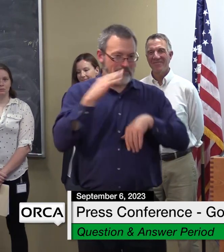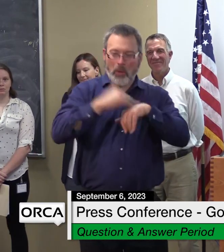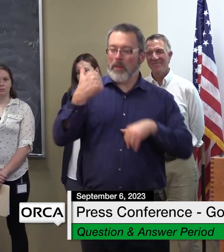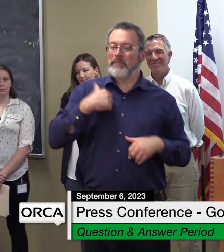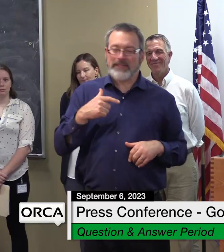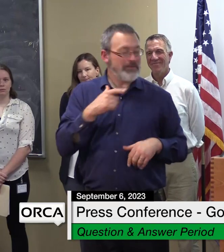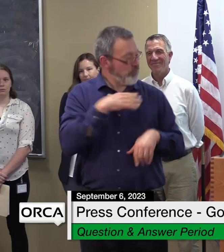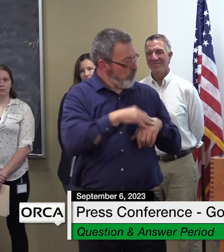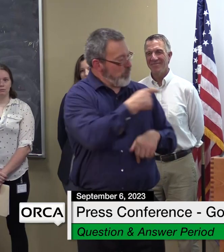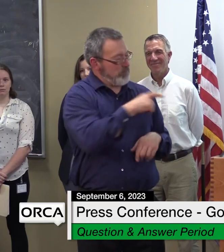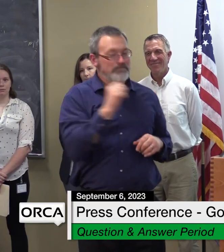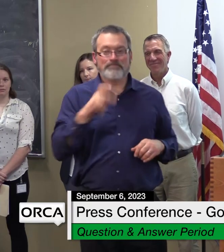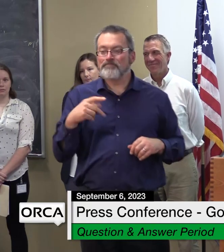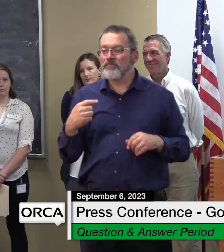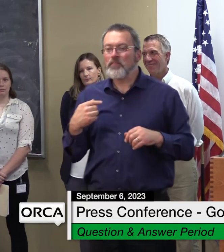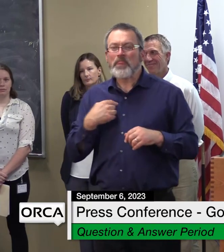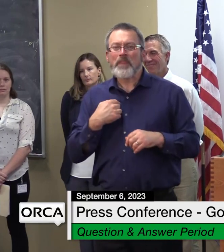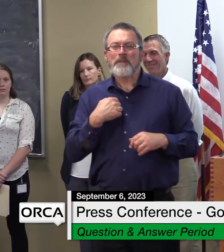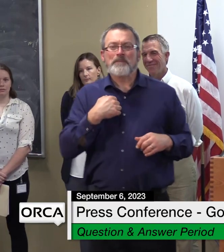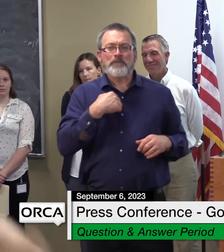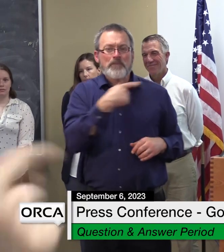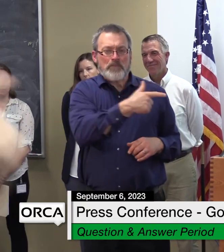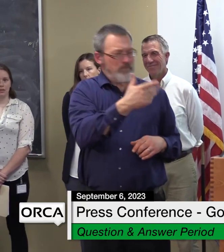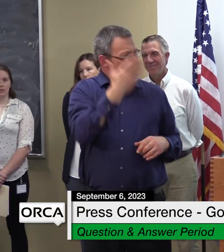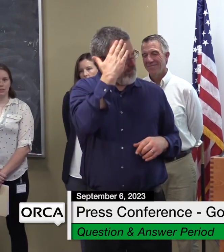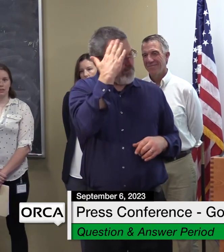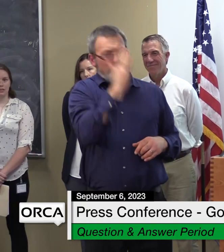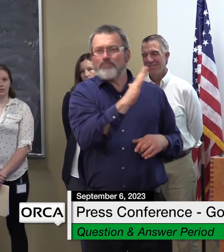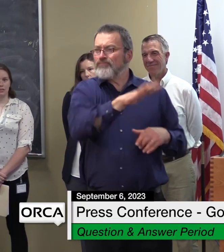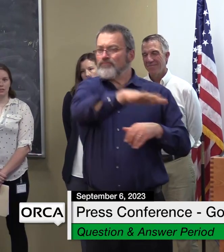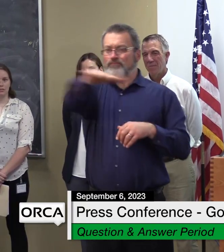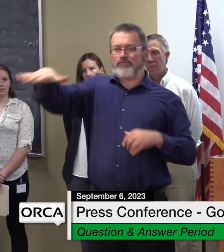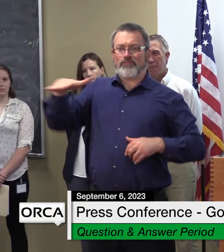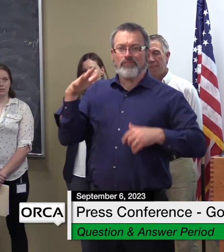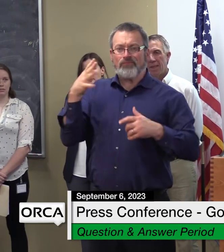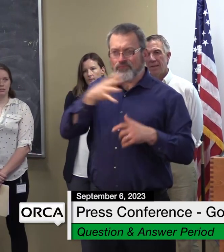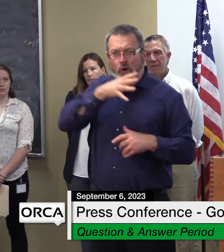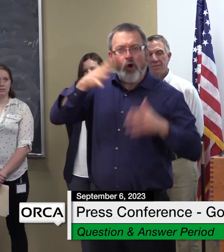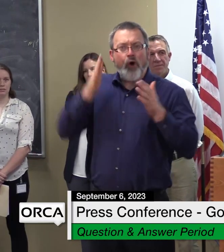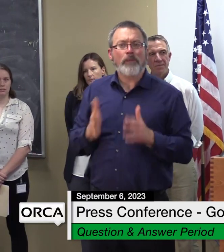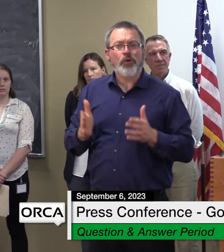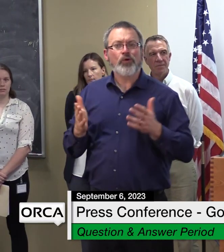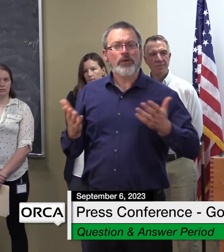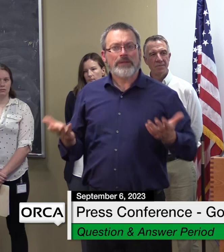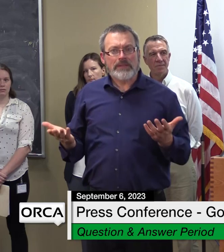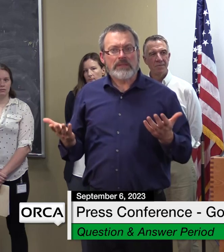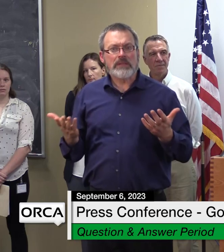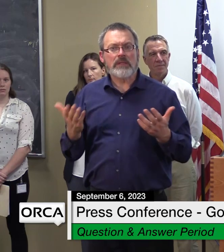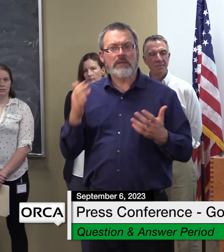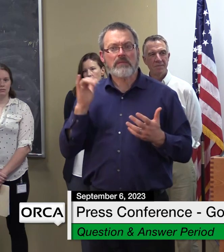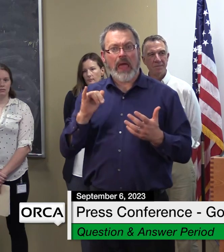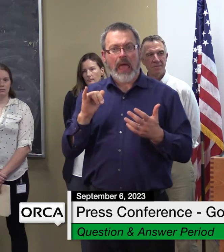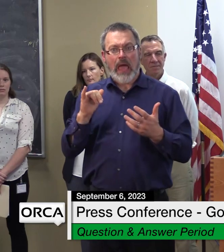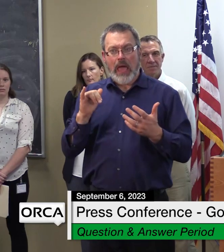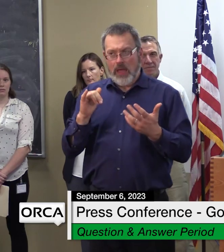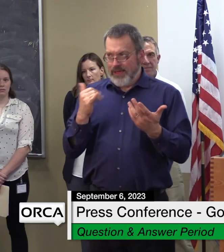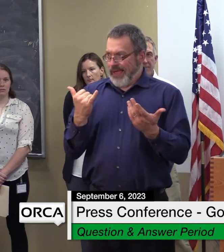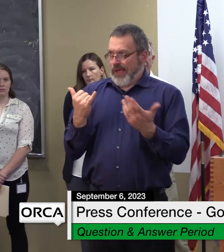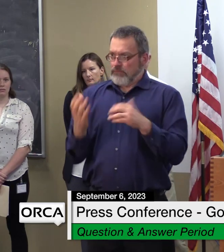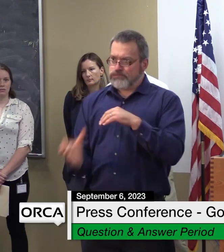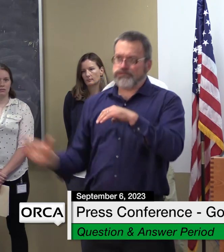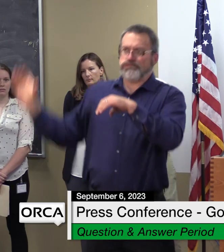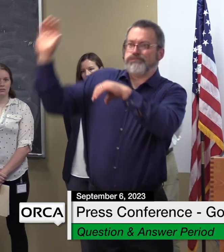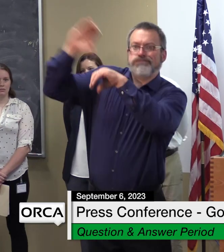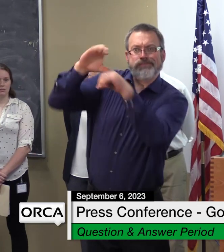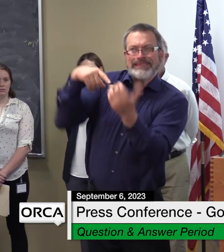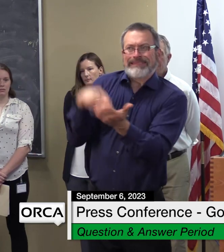You know better than most about concerns among farmers with taking on new debt. I'm wondering, given